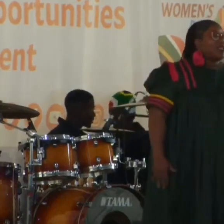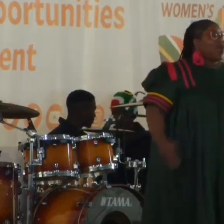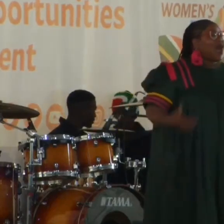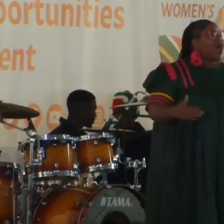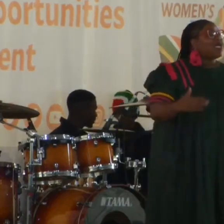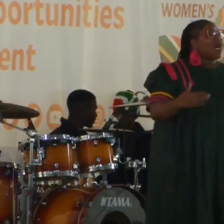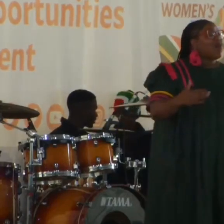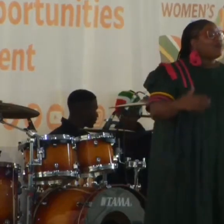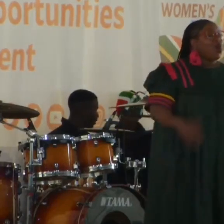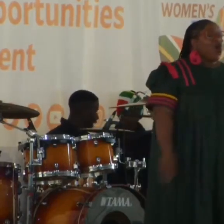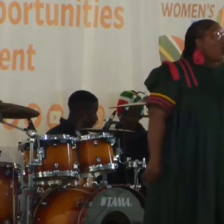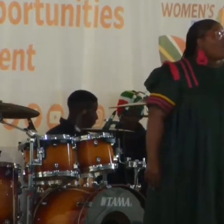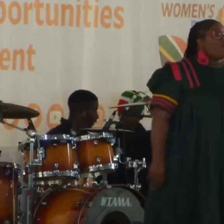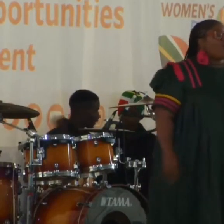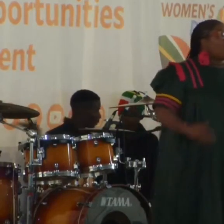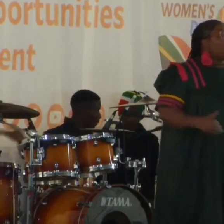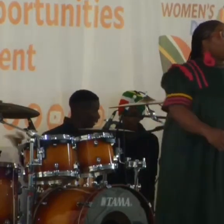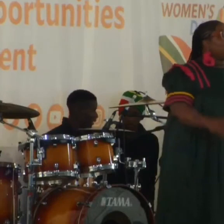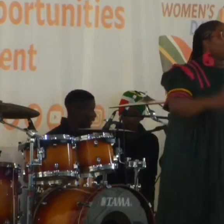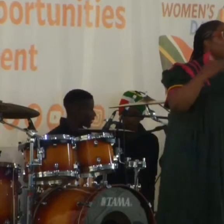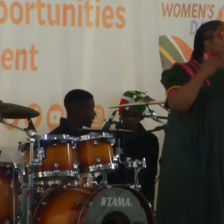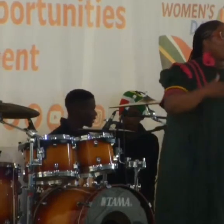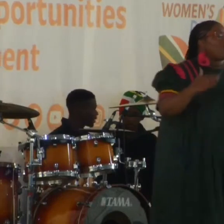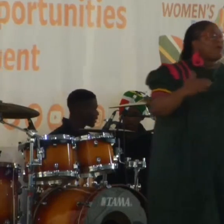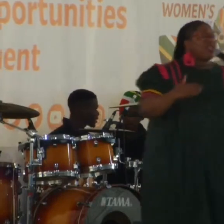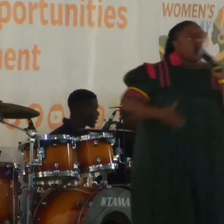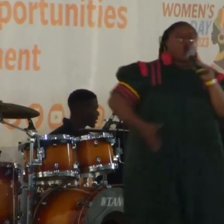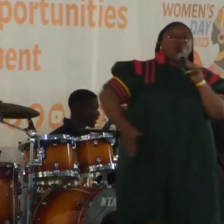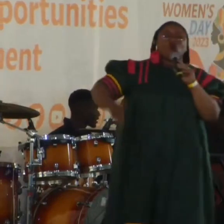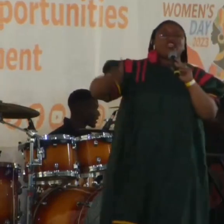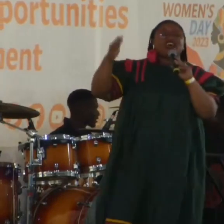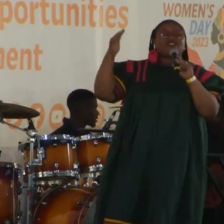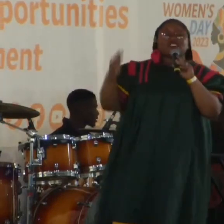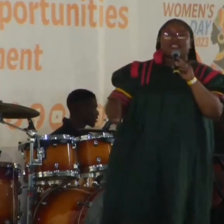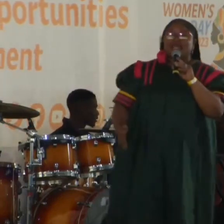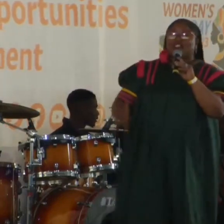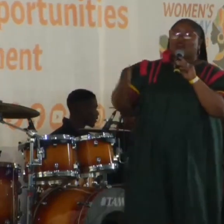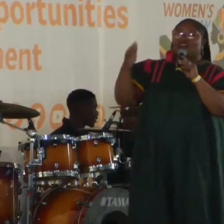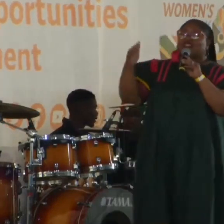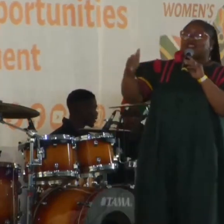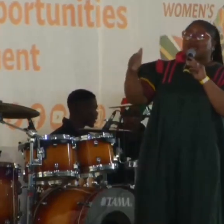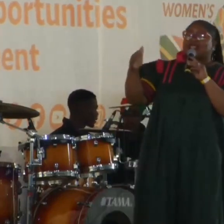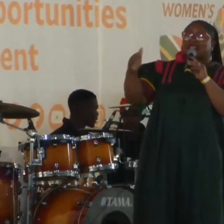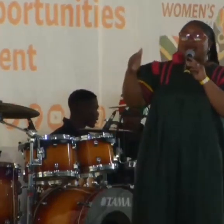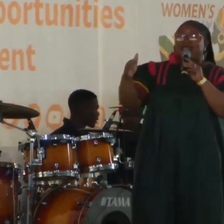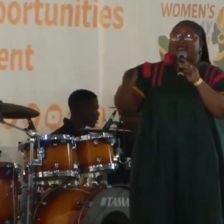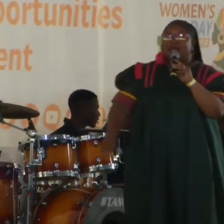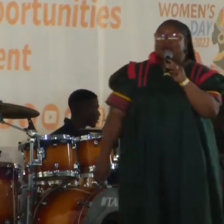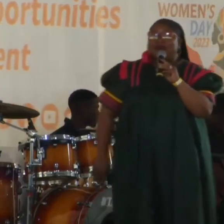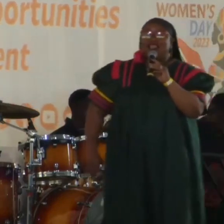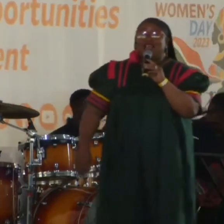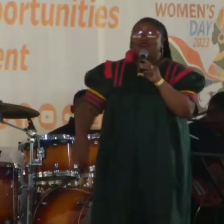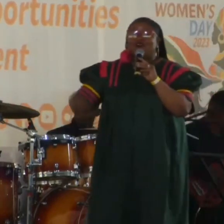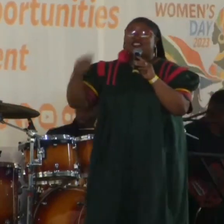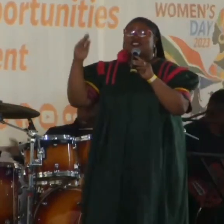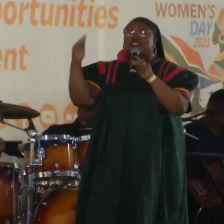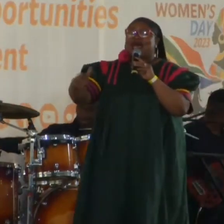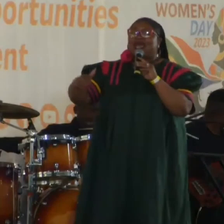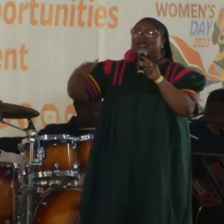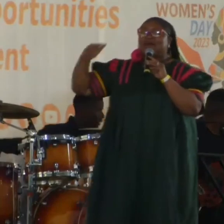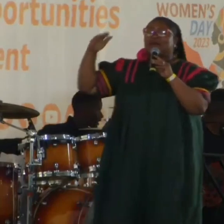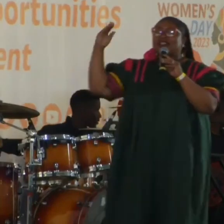Mujaji. I come from a lineage of women who never sat on the sidelines, but they